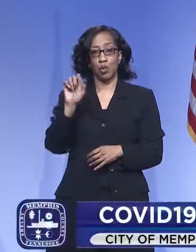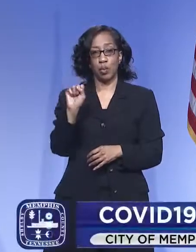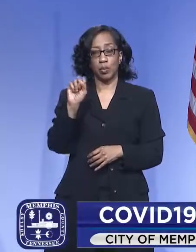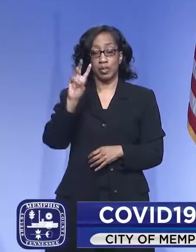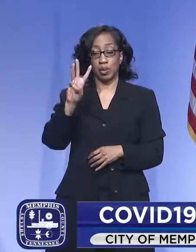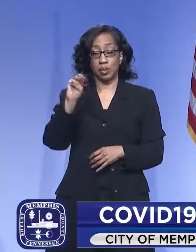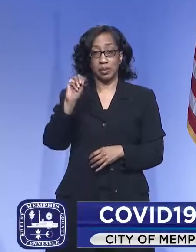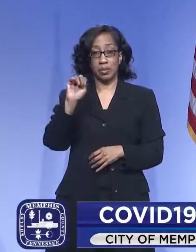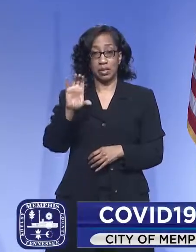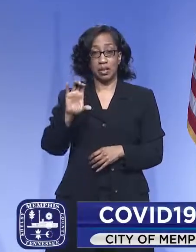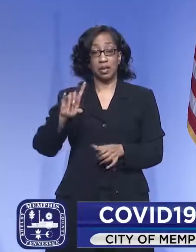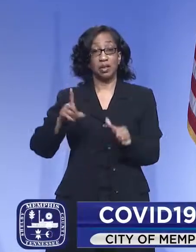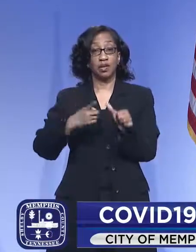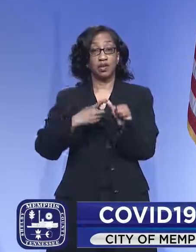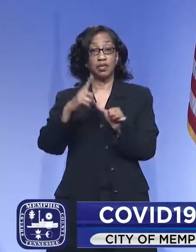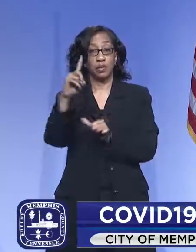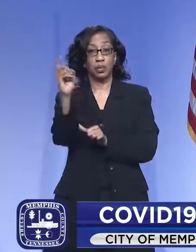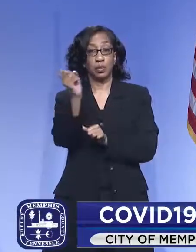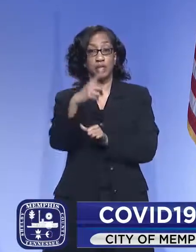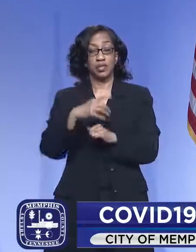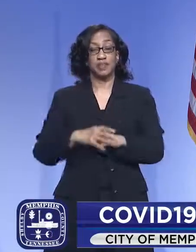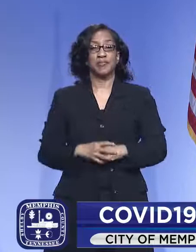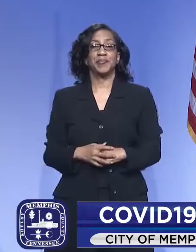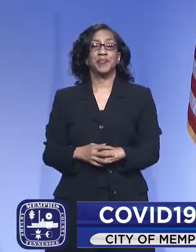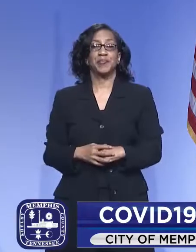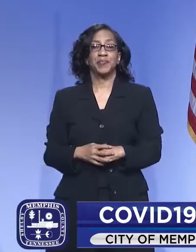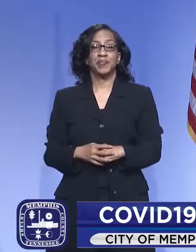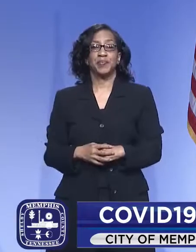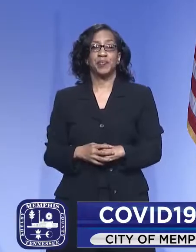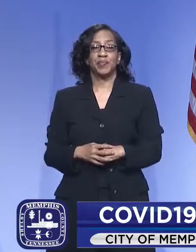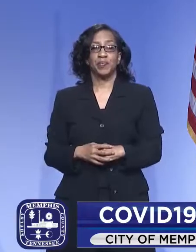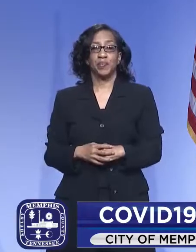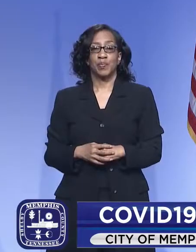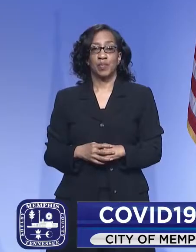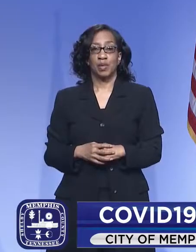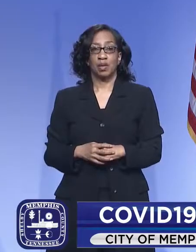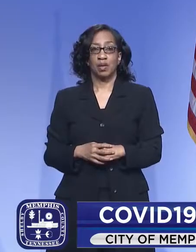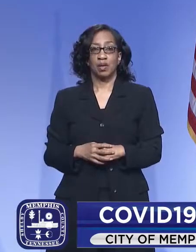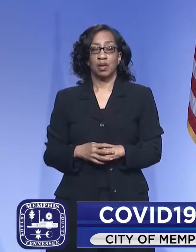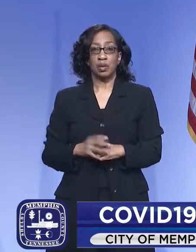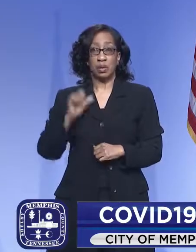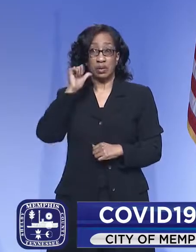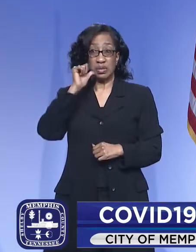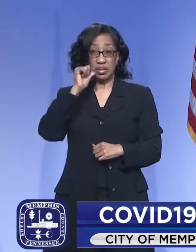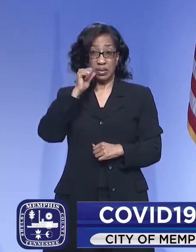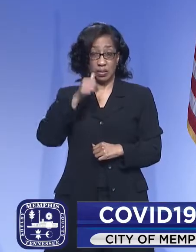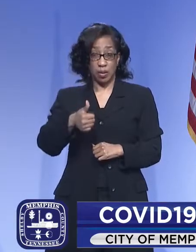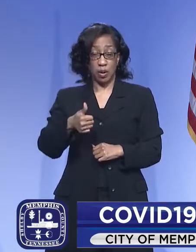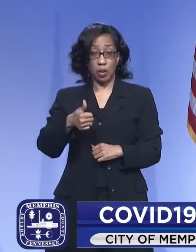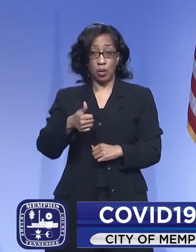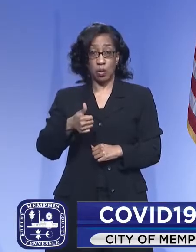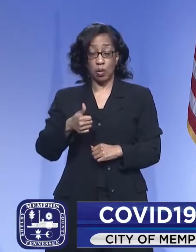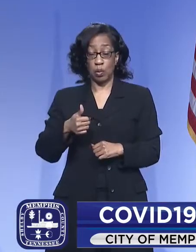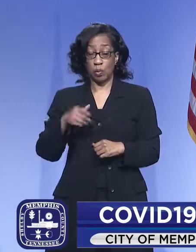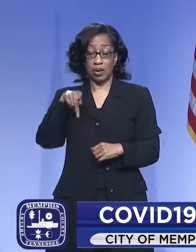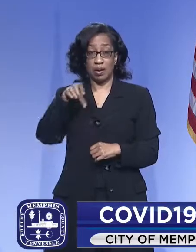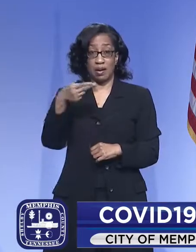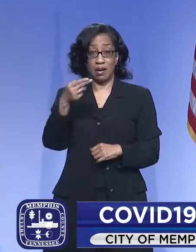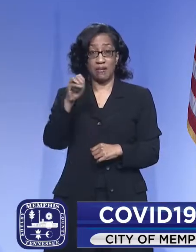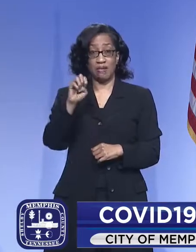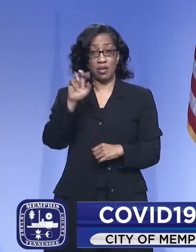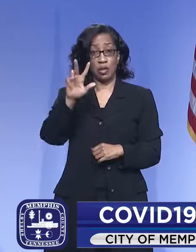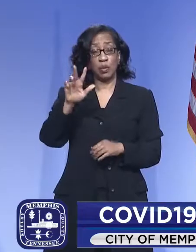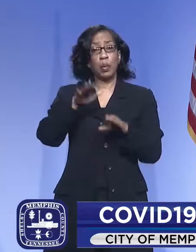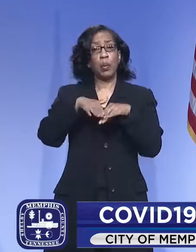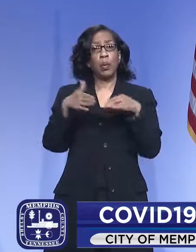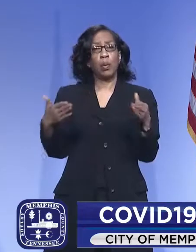Hi there. My first question is kind of in preparation for tomorrow when that final phase opens up. How many